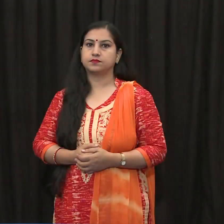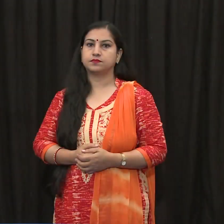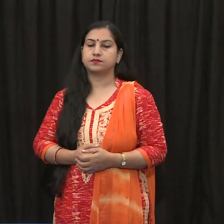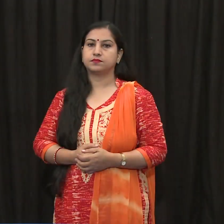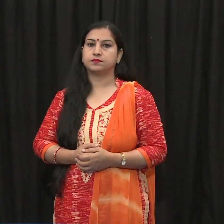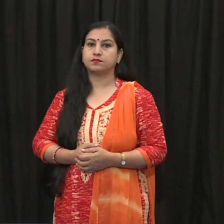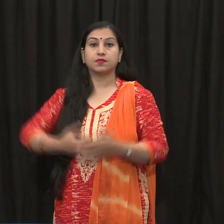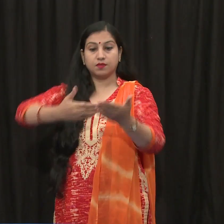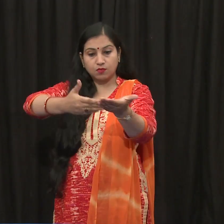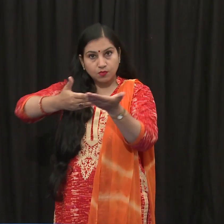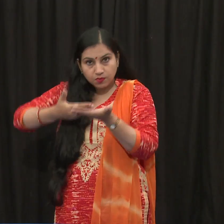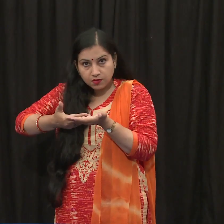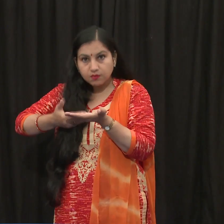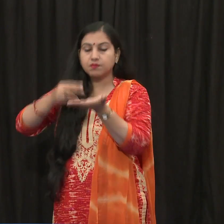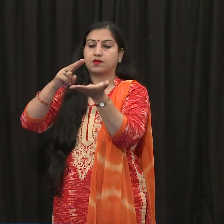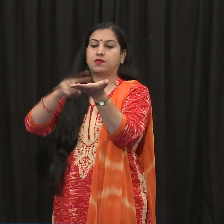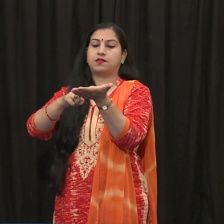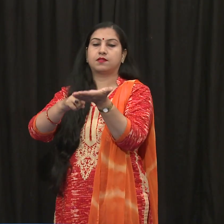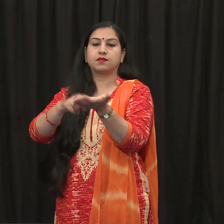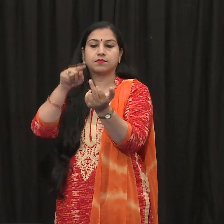Welcome to the NIOS.